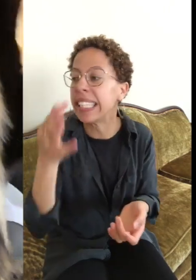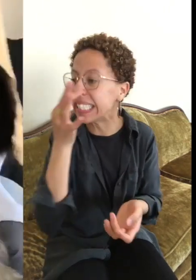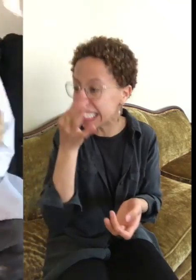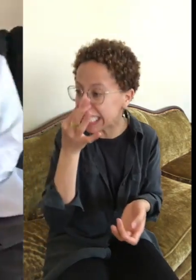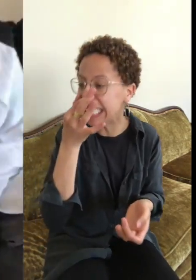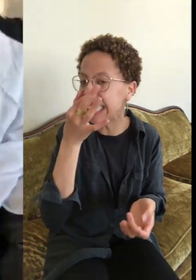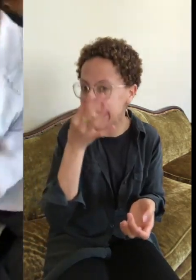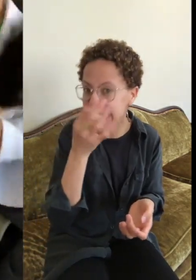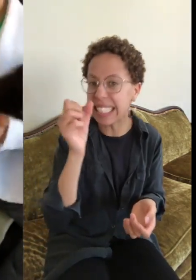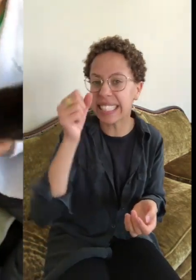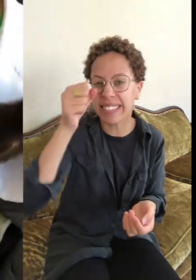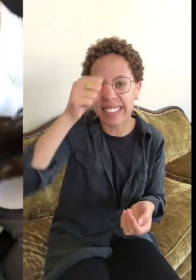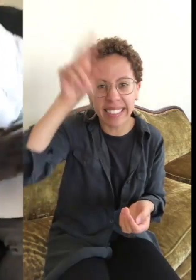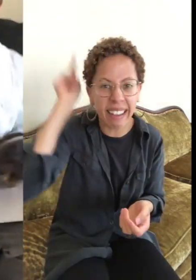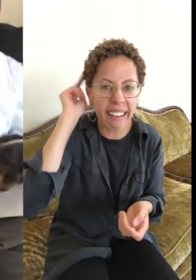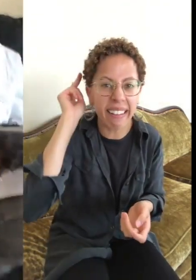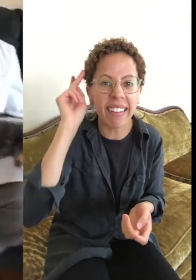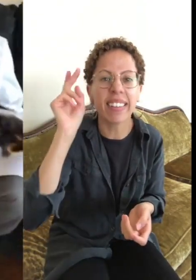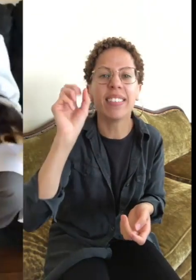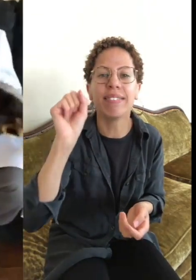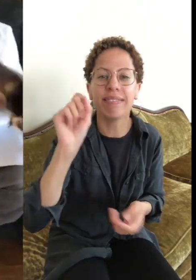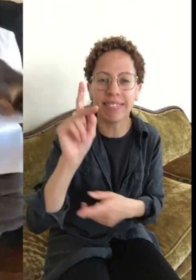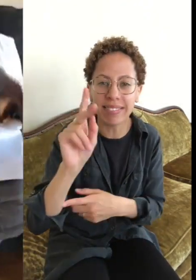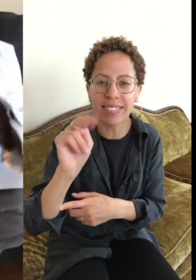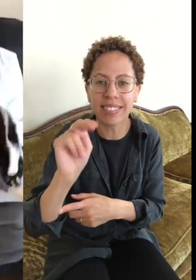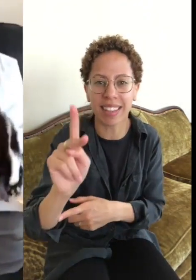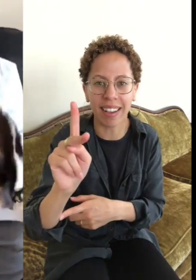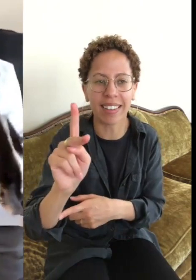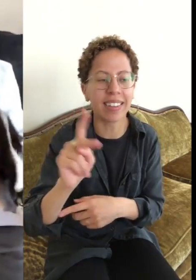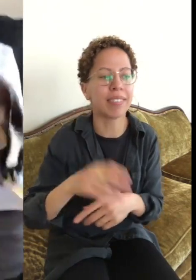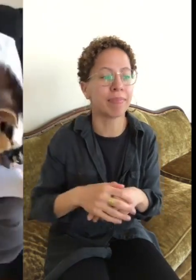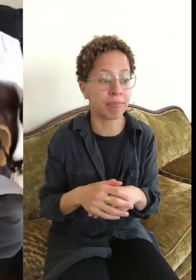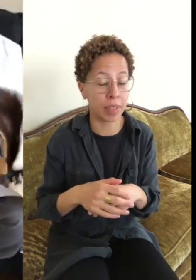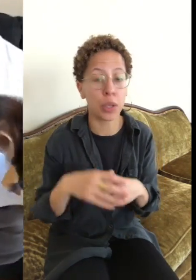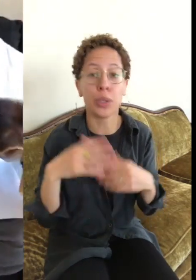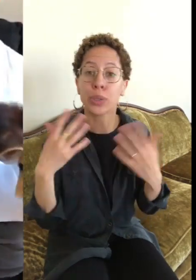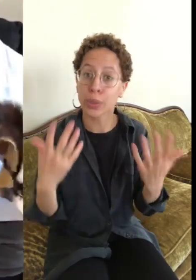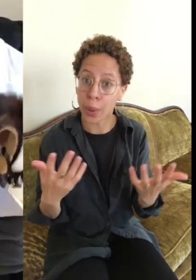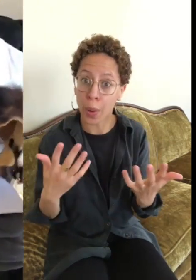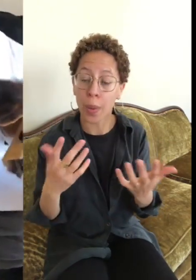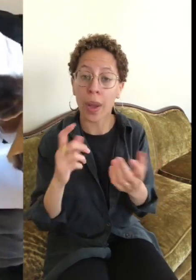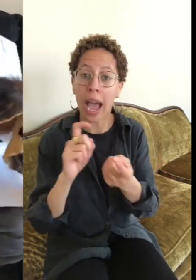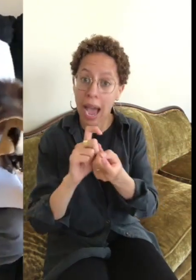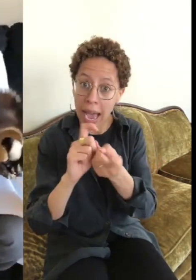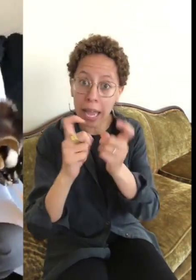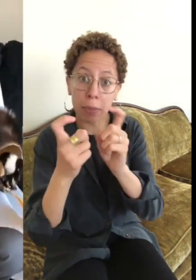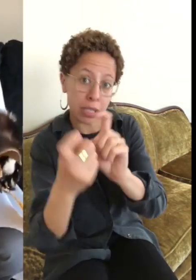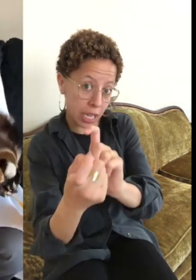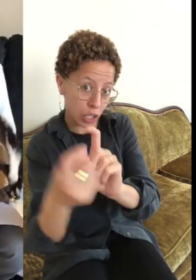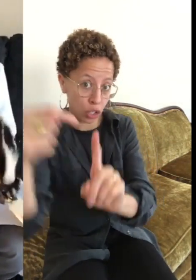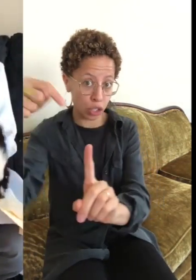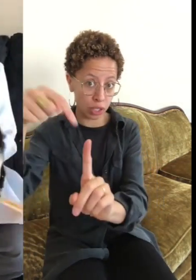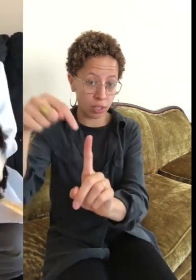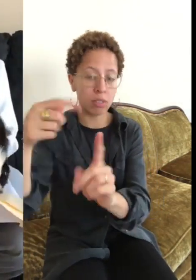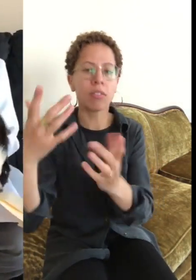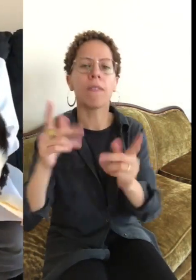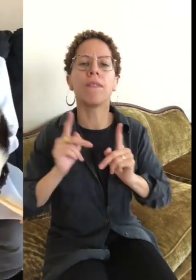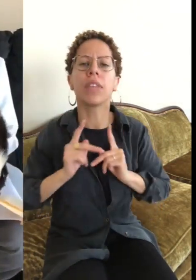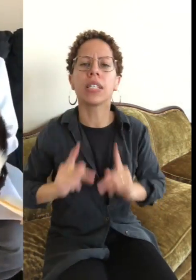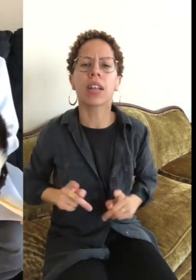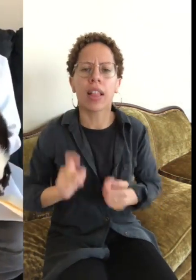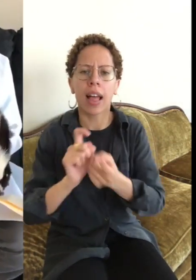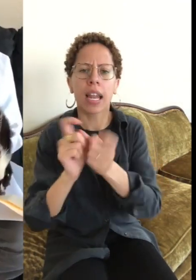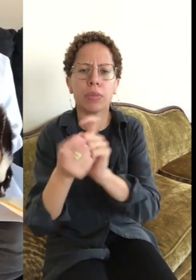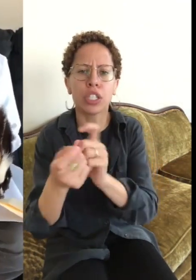stinky, stinky skunk. So if we're talking about adaptations, what is a physical adaptation for a skunk? Farting a stinky